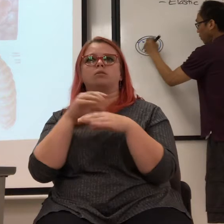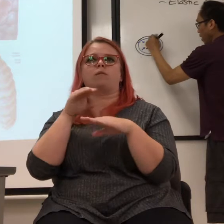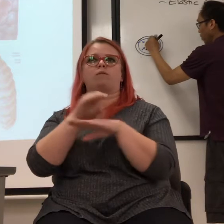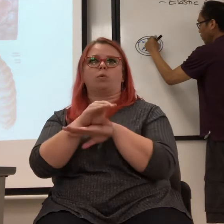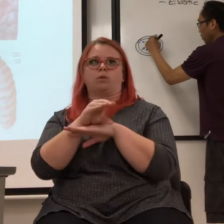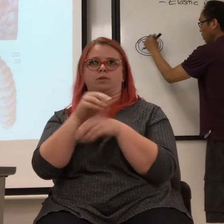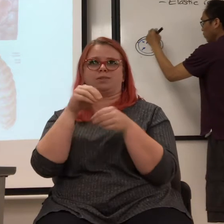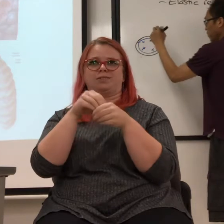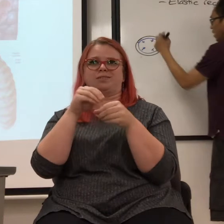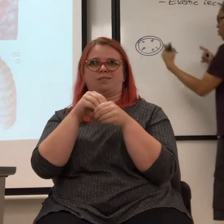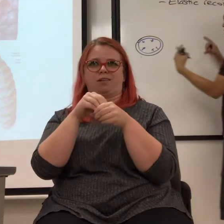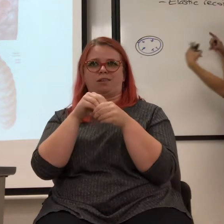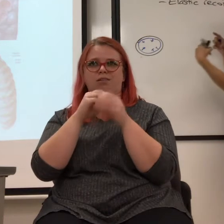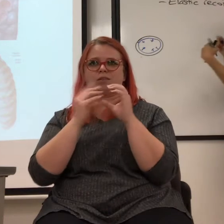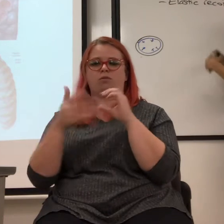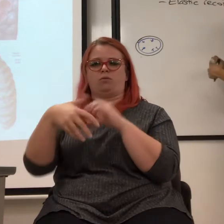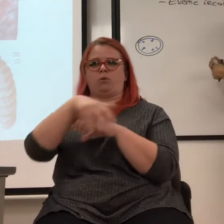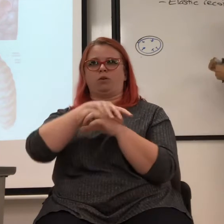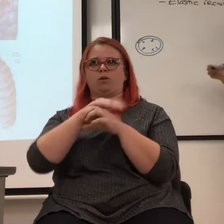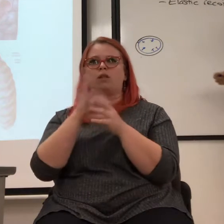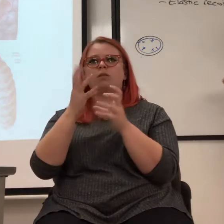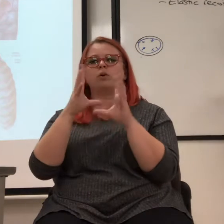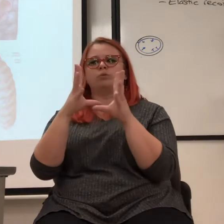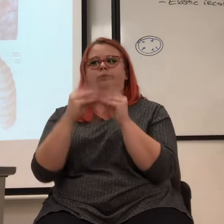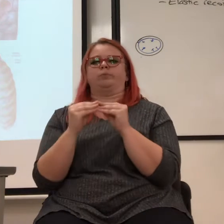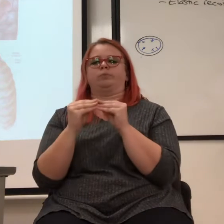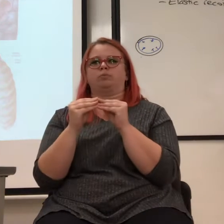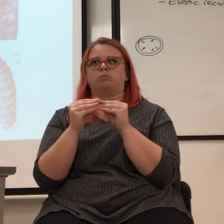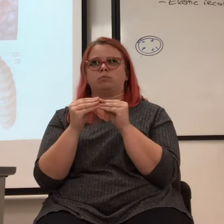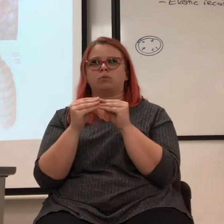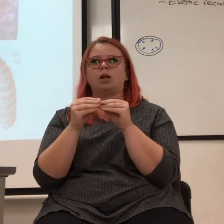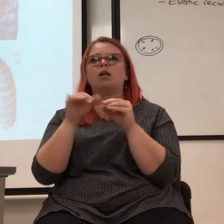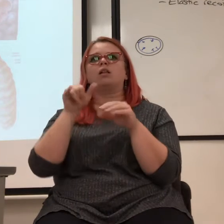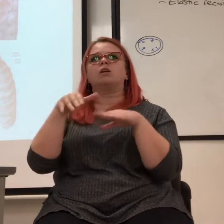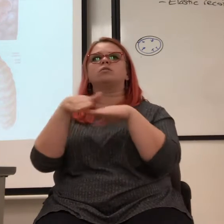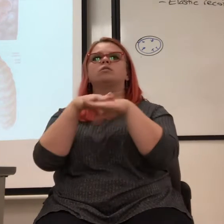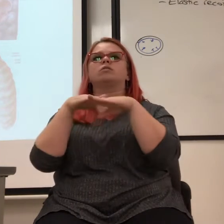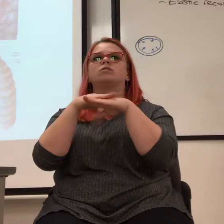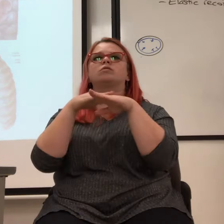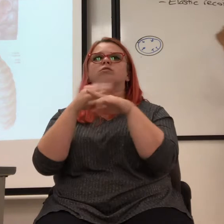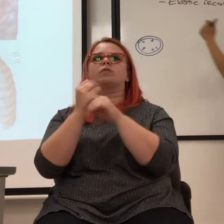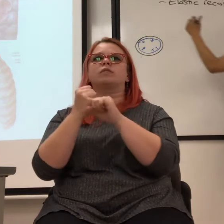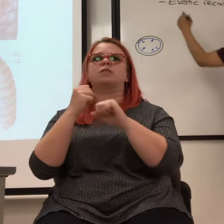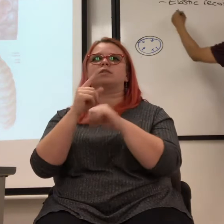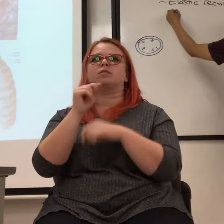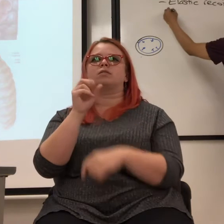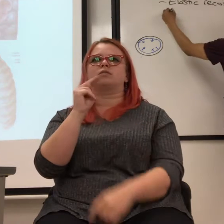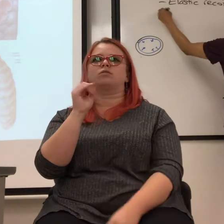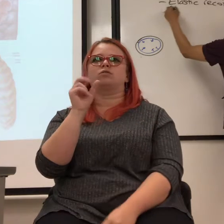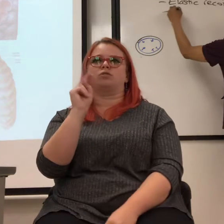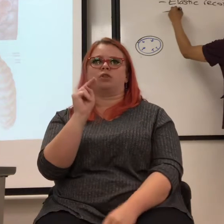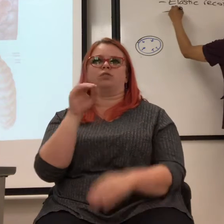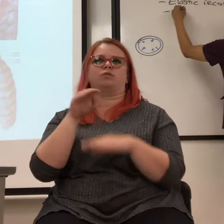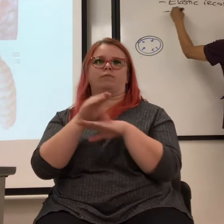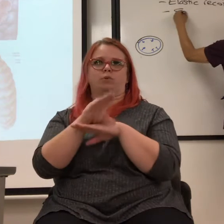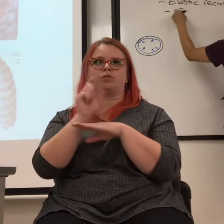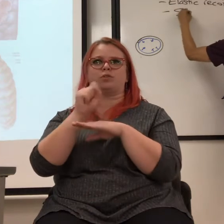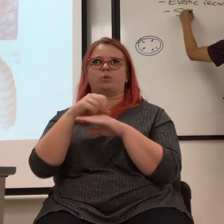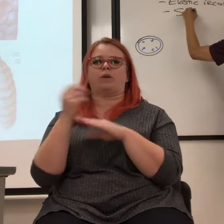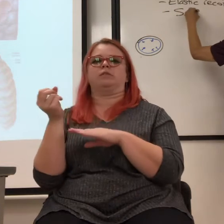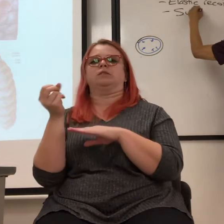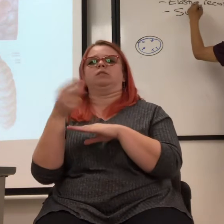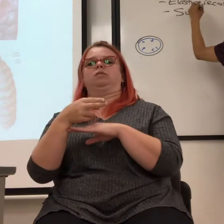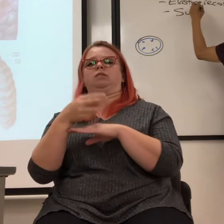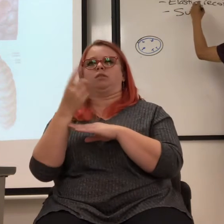all the way around that wants to collapse. They call this the surface tension forces. You have to overcome that to inflate the lung.